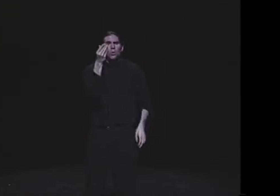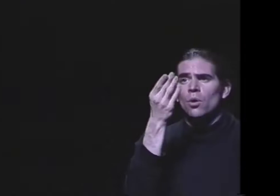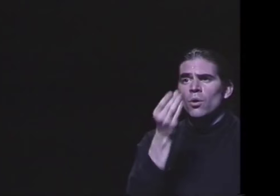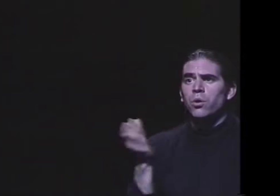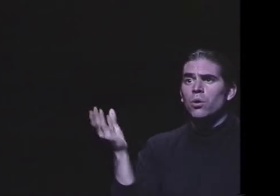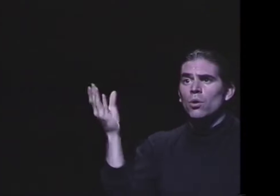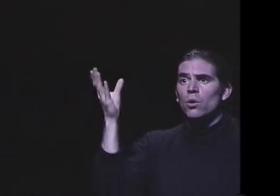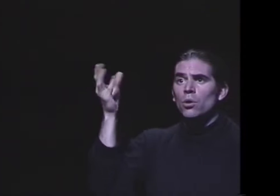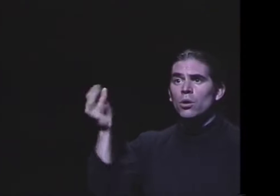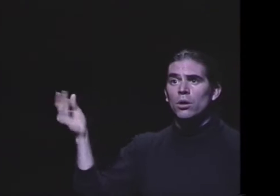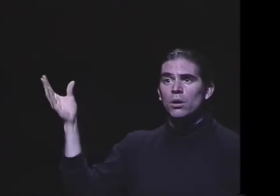It's a butterfly.